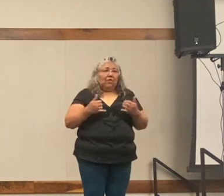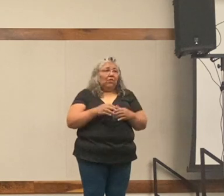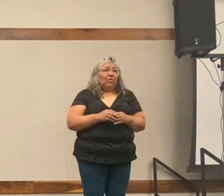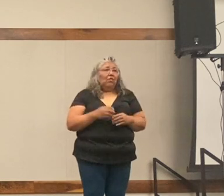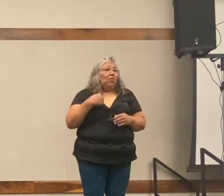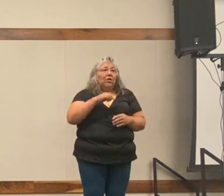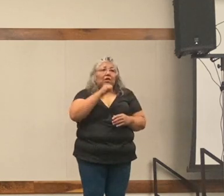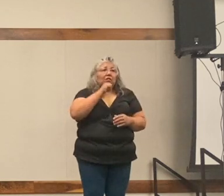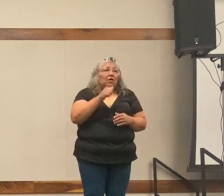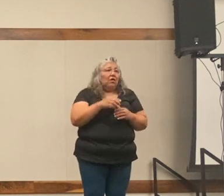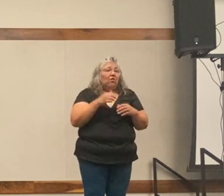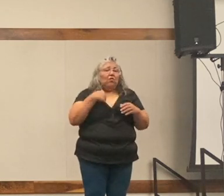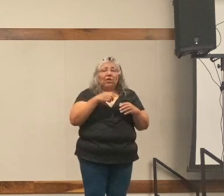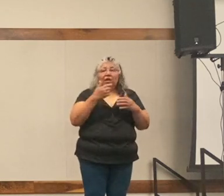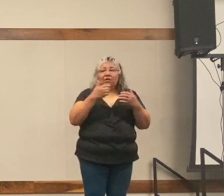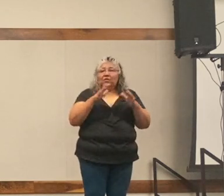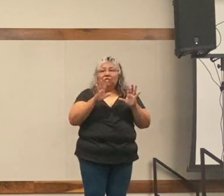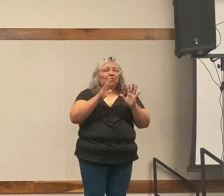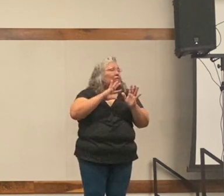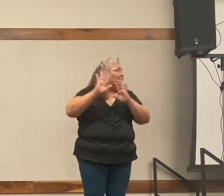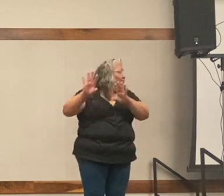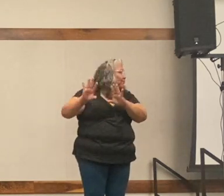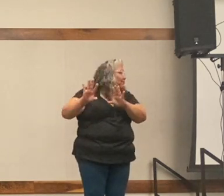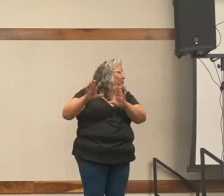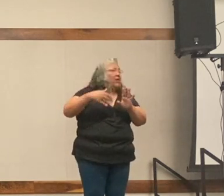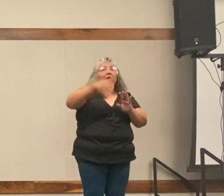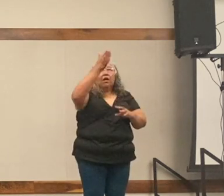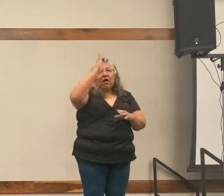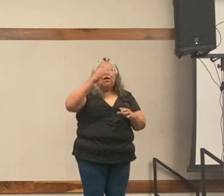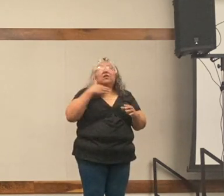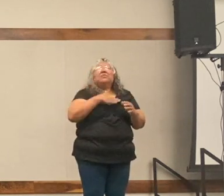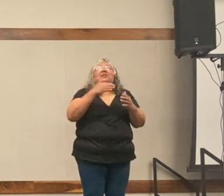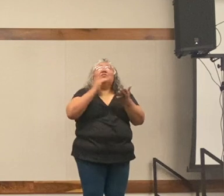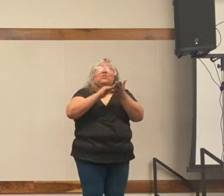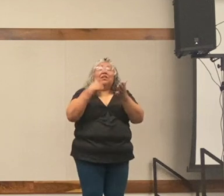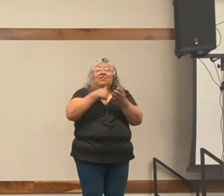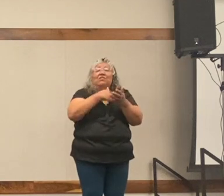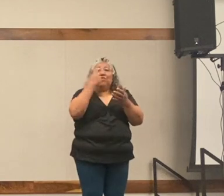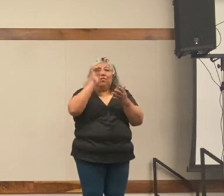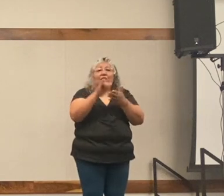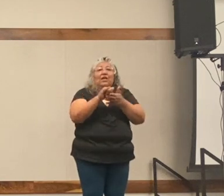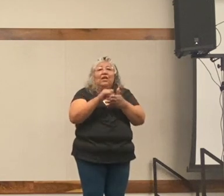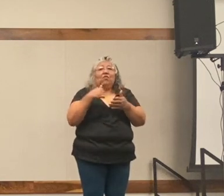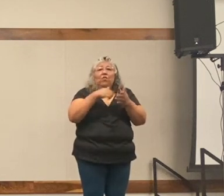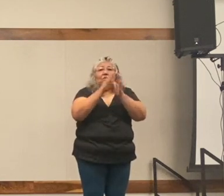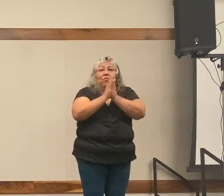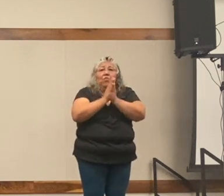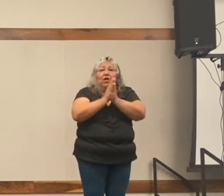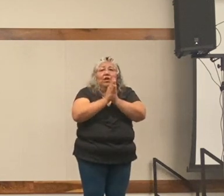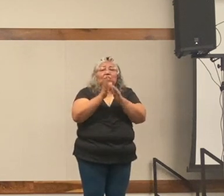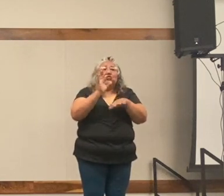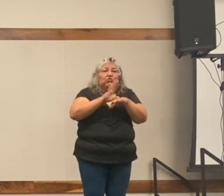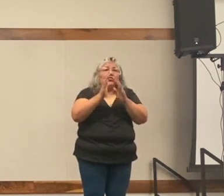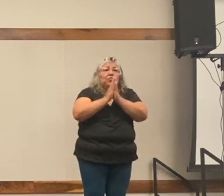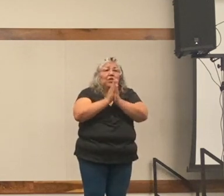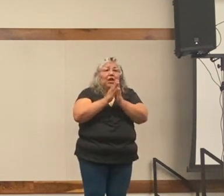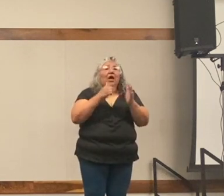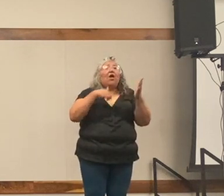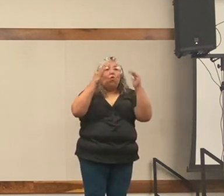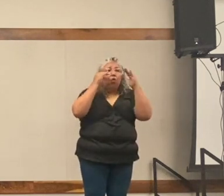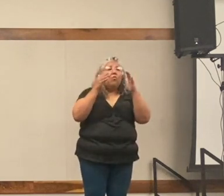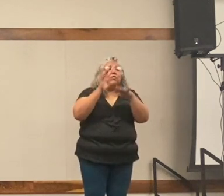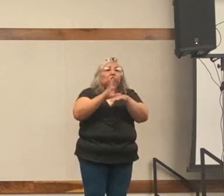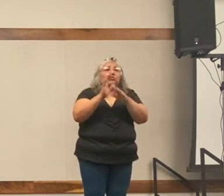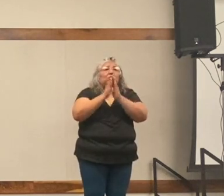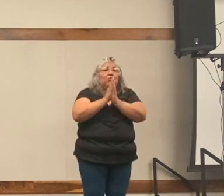We are not. We have turned our back on it. We're saying, God, forgive us for that. Right? And so here we are, and we're praying. The church is praying. At least I hope the church